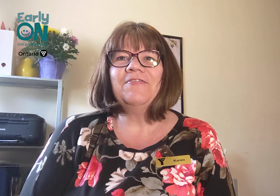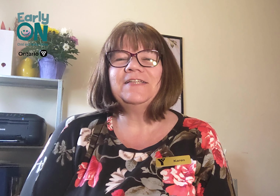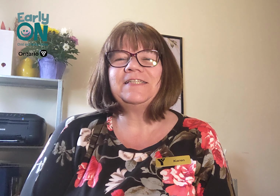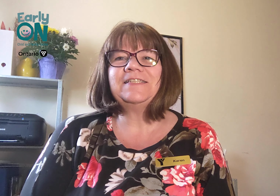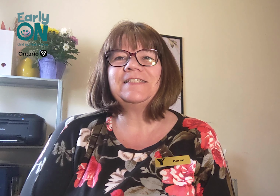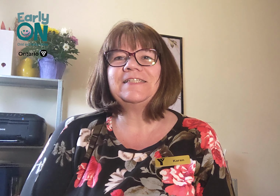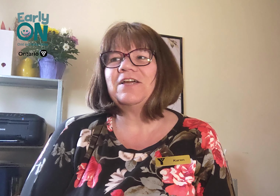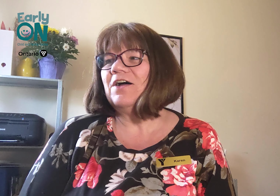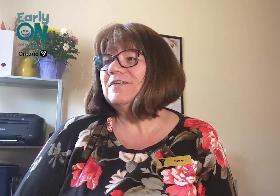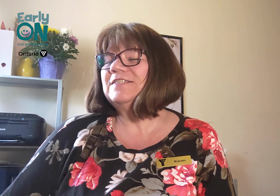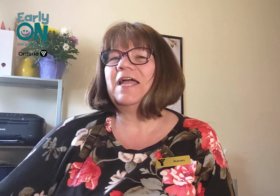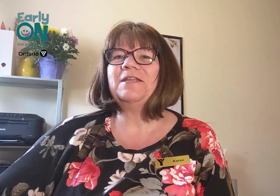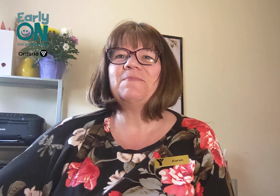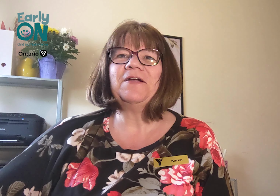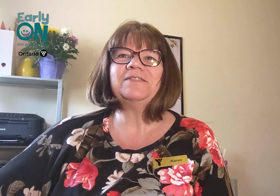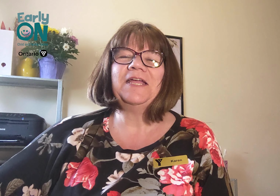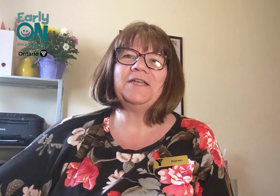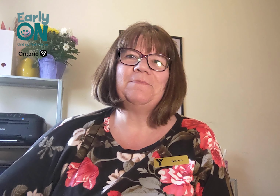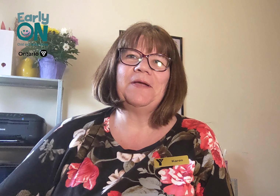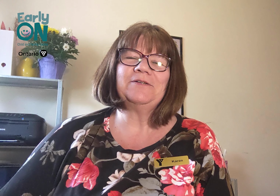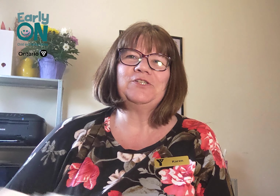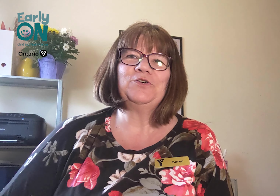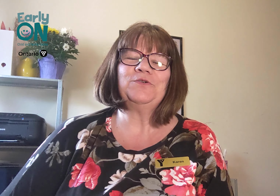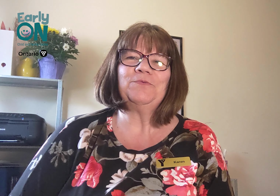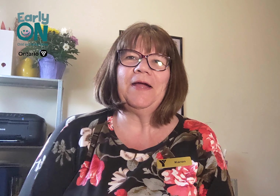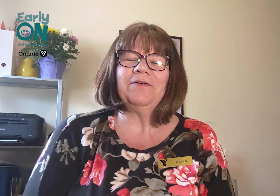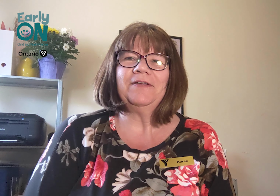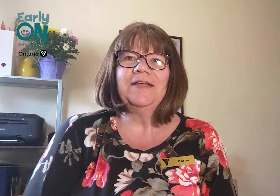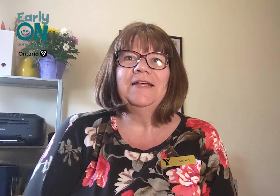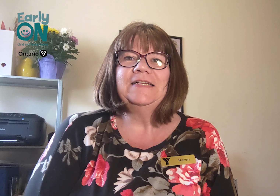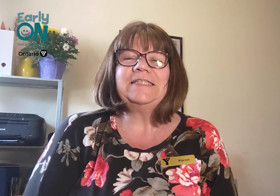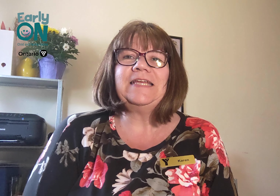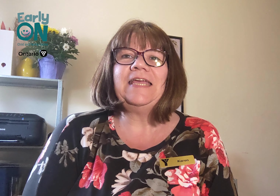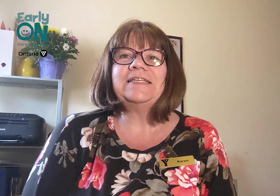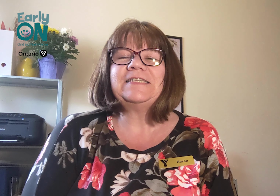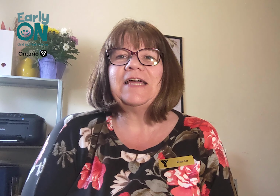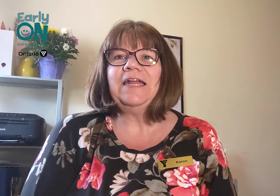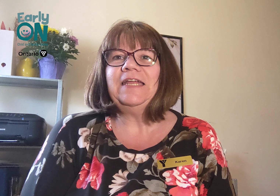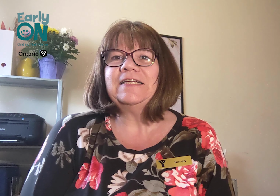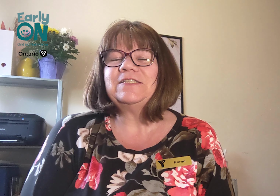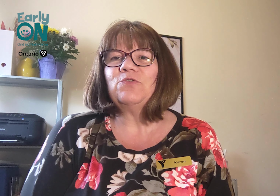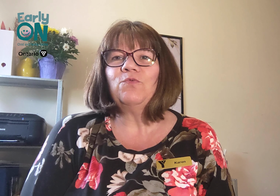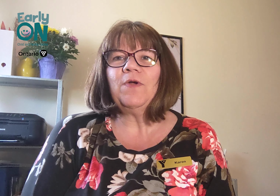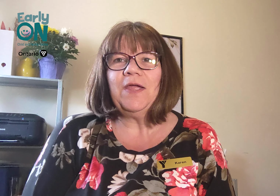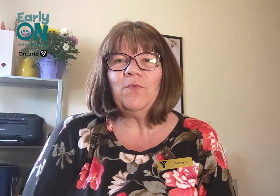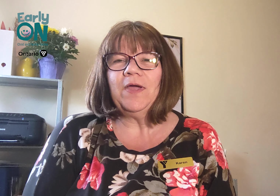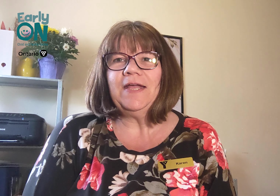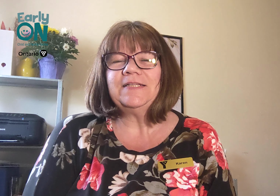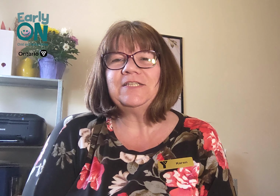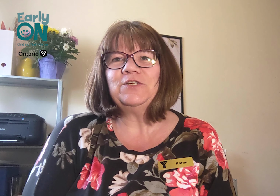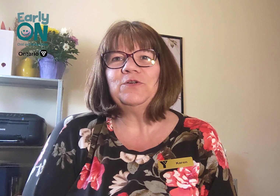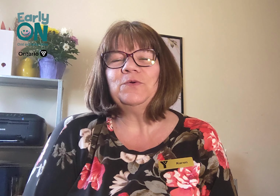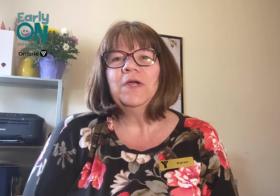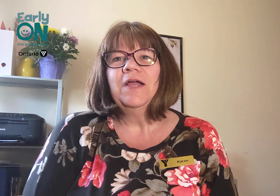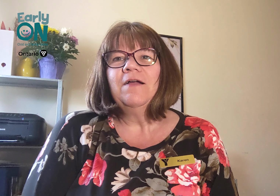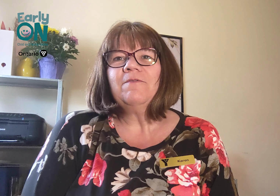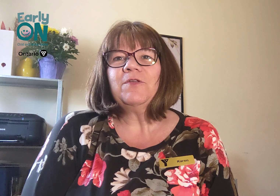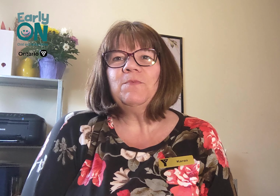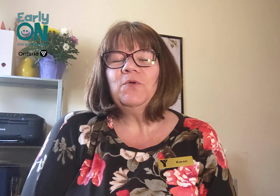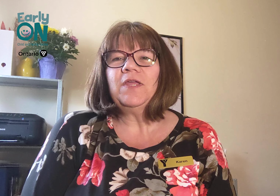this is the song Teddy Bear, Teddy Bear, Turn Around. Singing and signing is a great way to